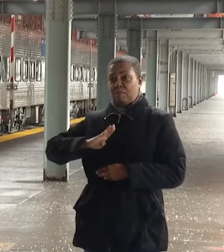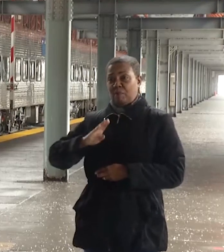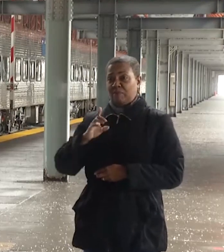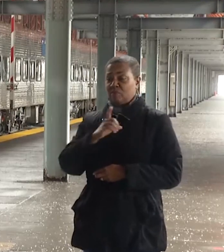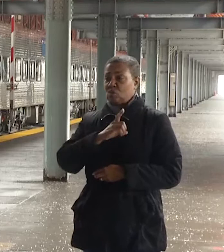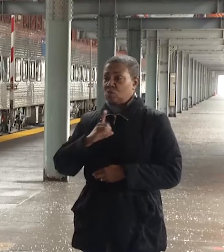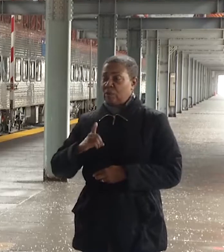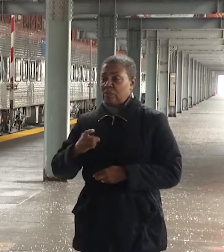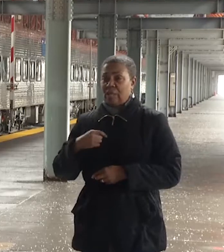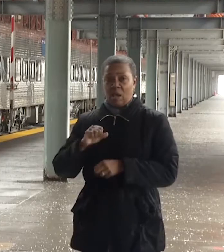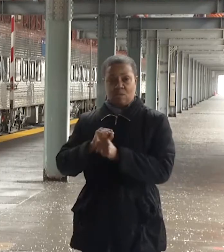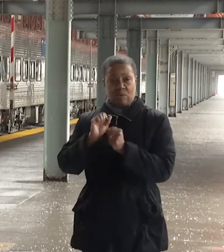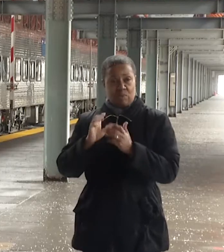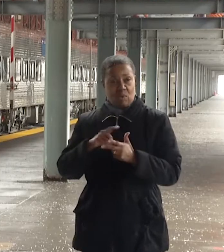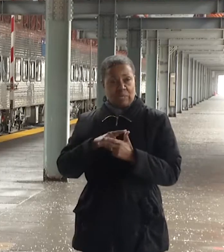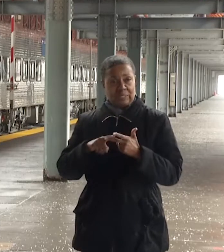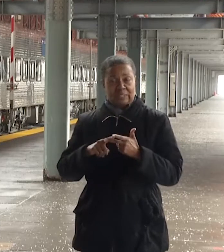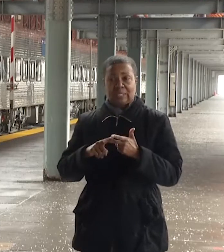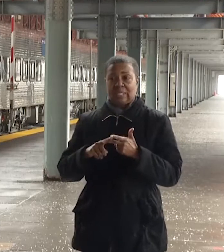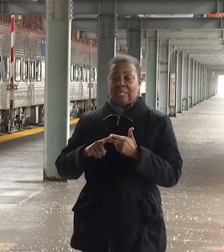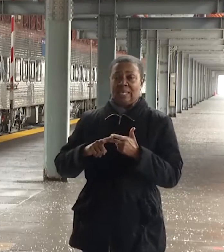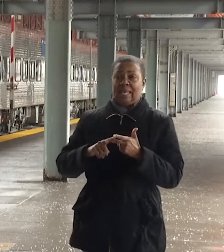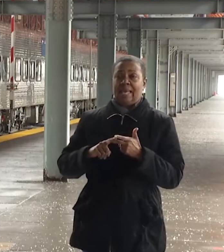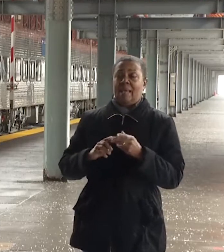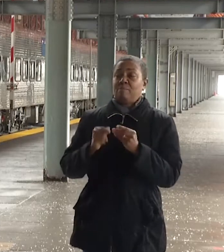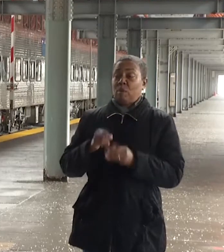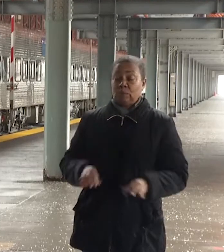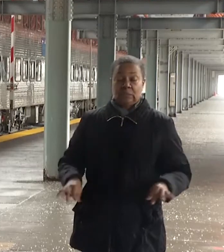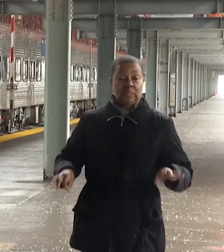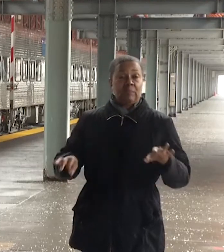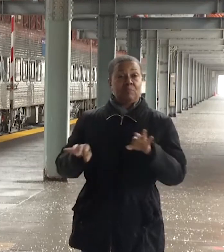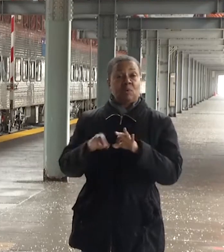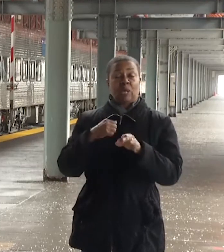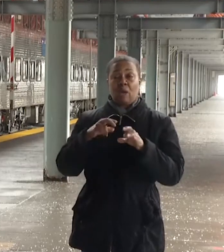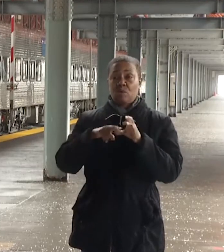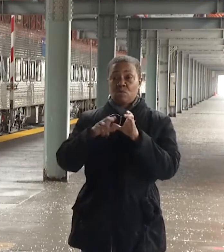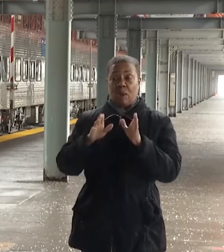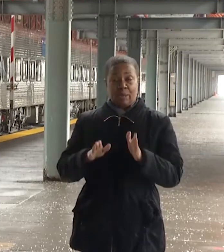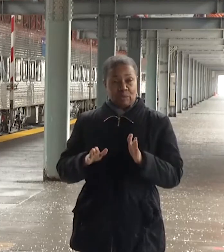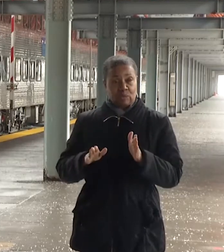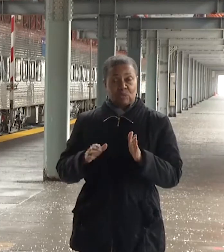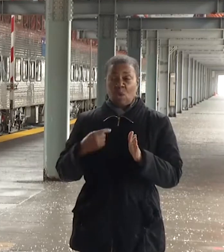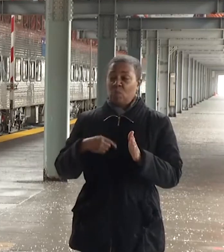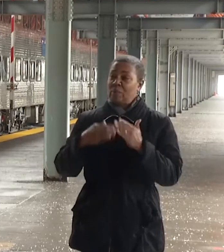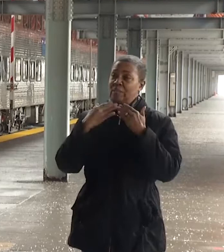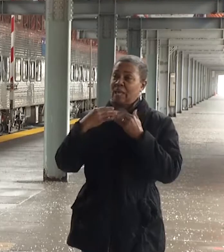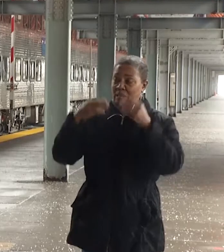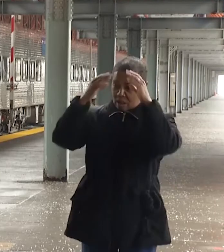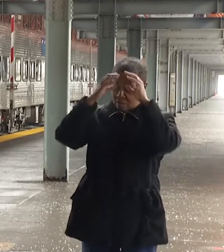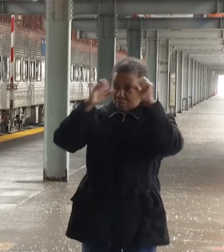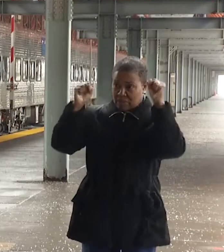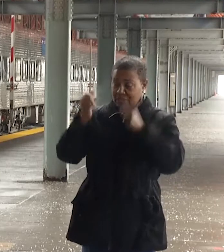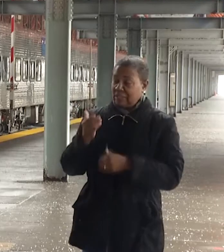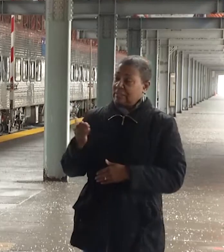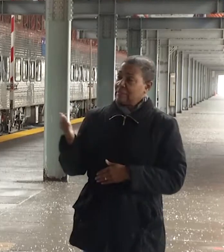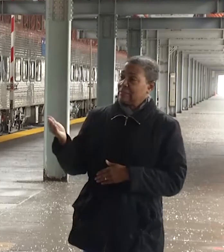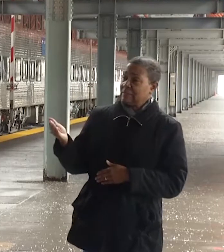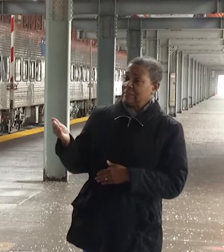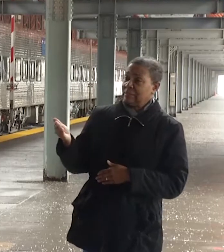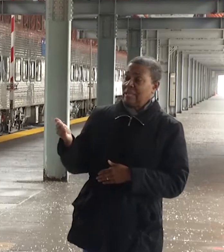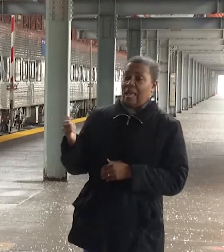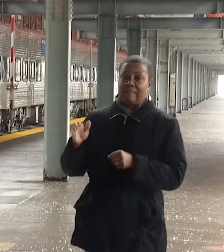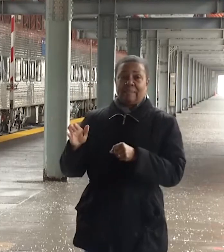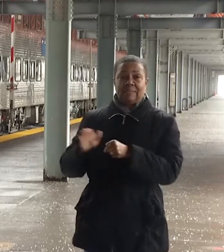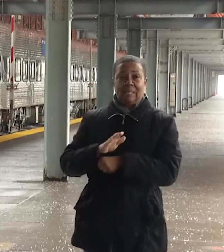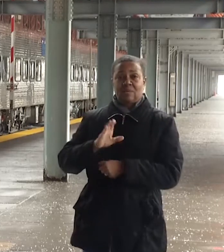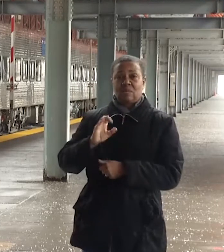Directors, our employees, and of utmost importance, our riders, we thank President Preckwinkle and the entire